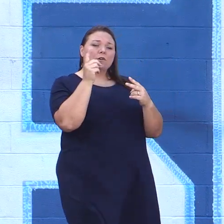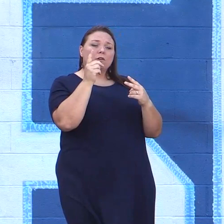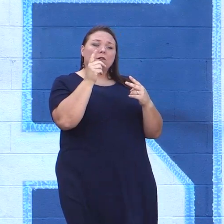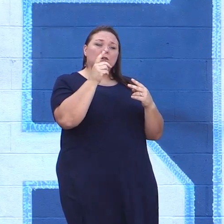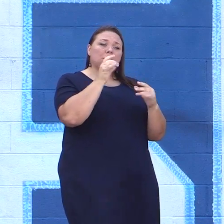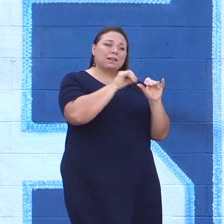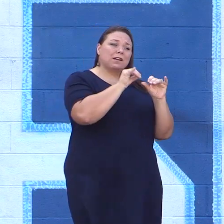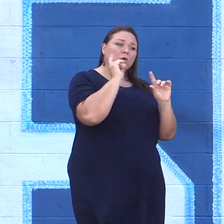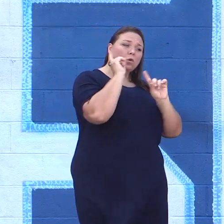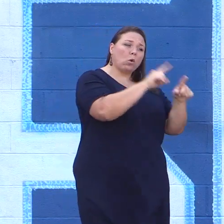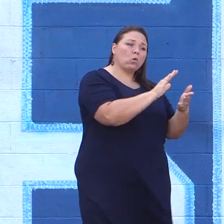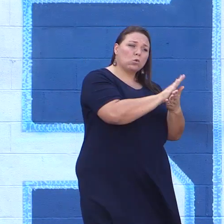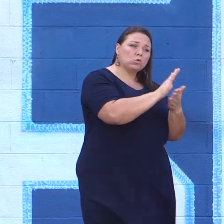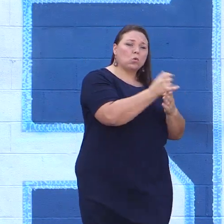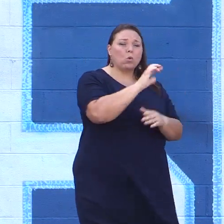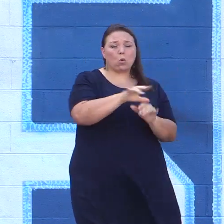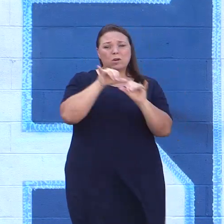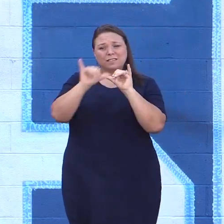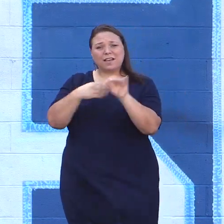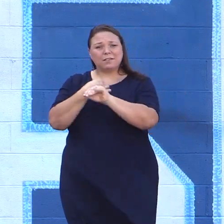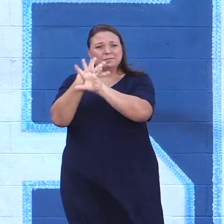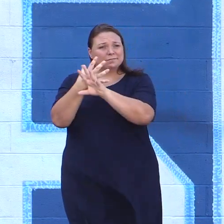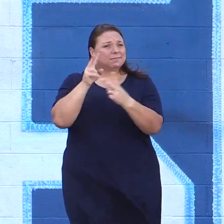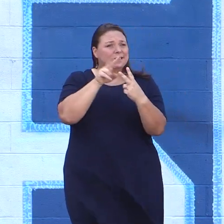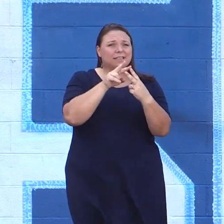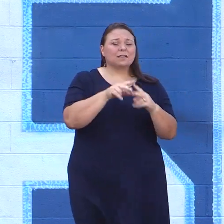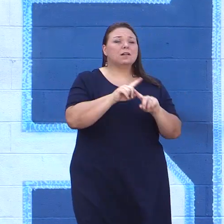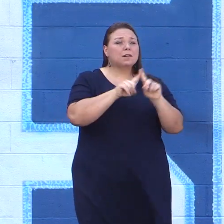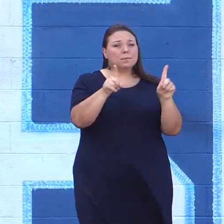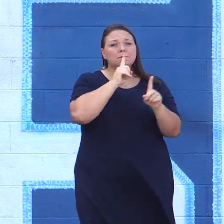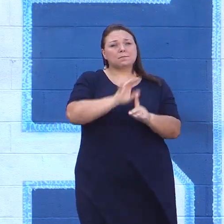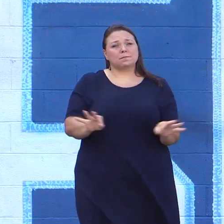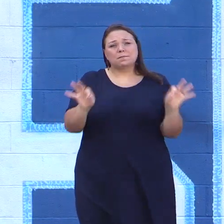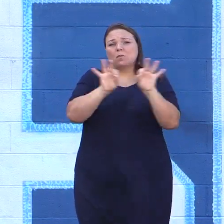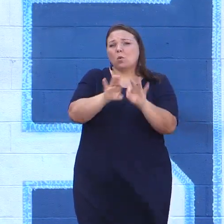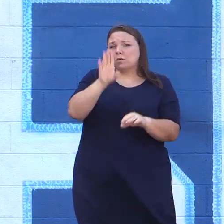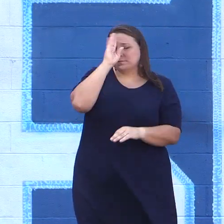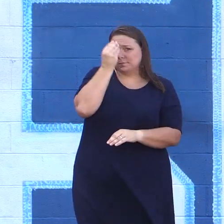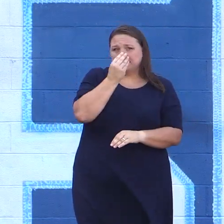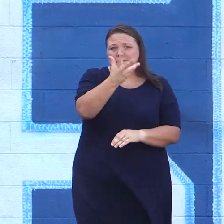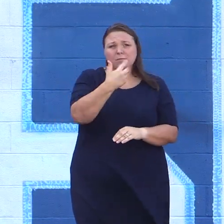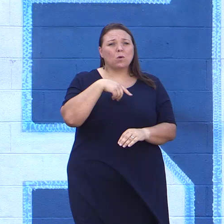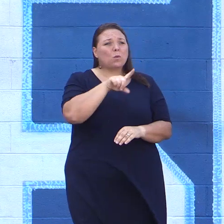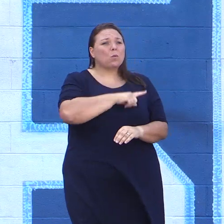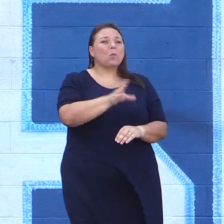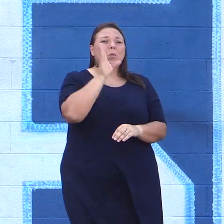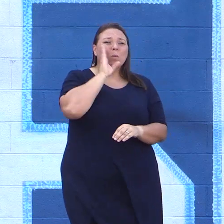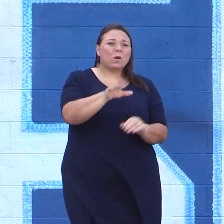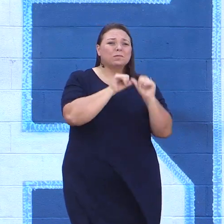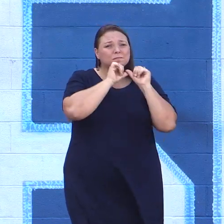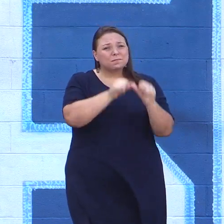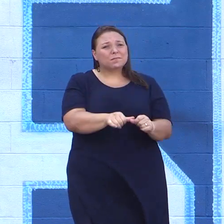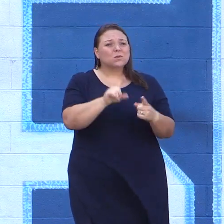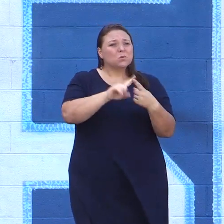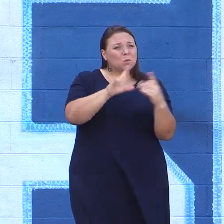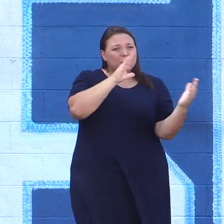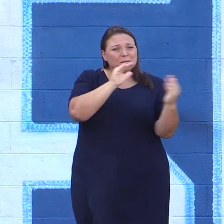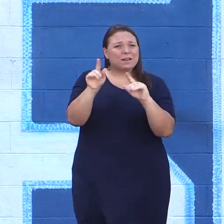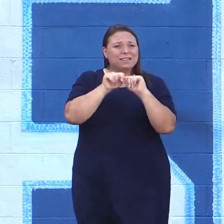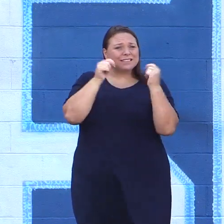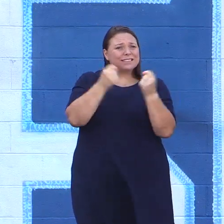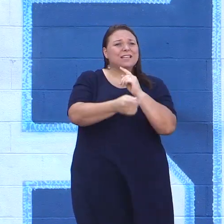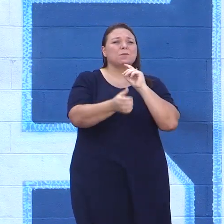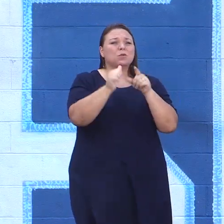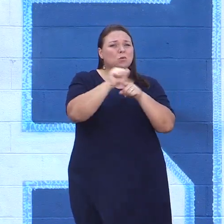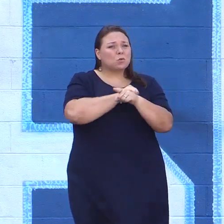remain in the virtual environment. However, it is important to note that we will continue to expect our teams to